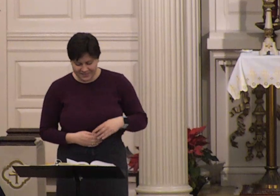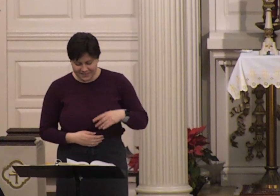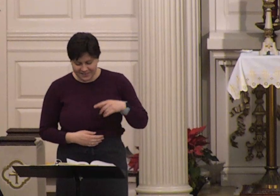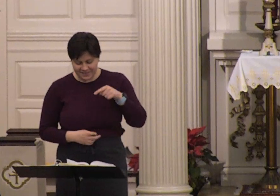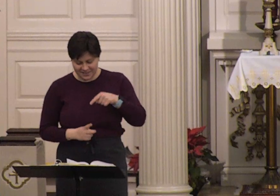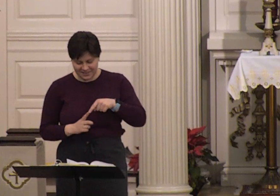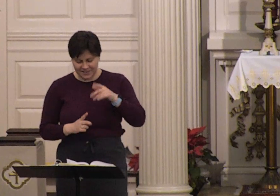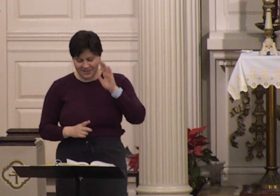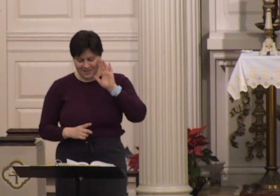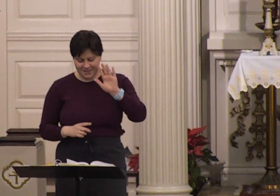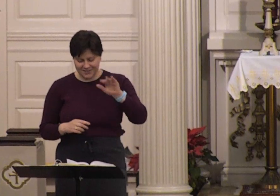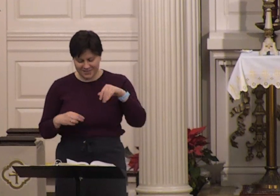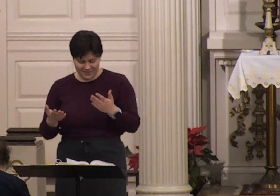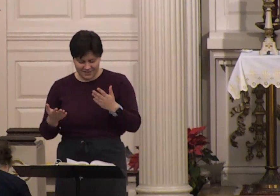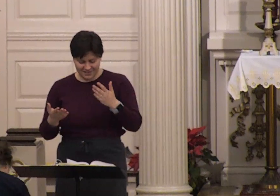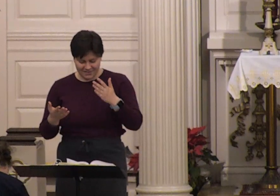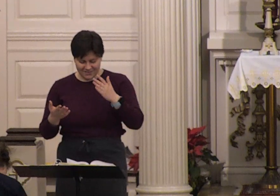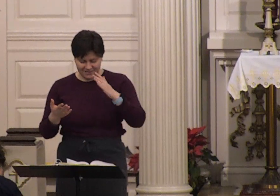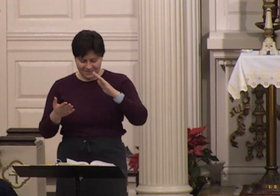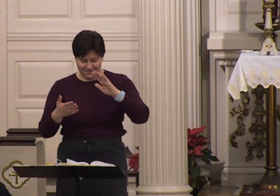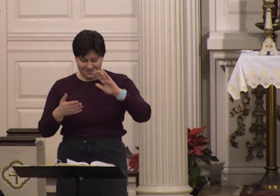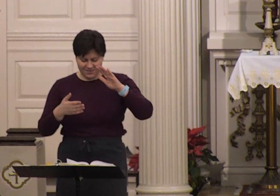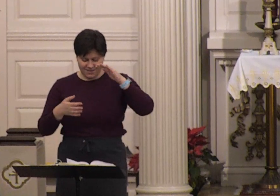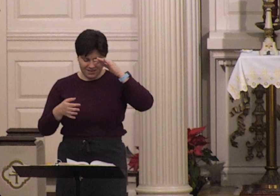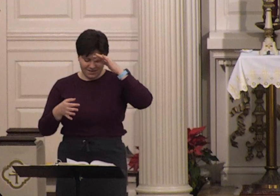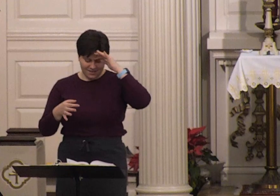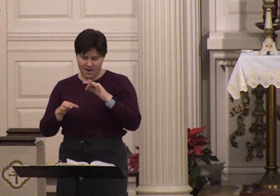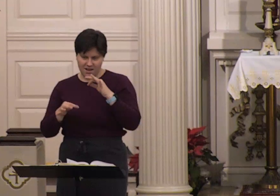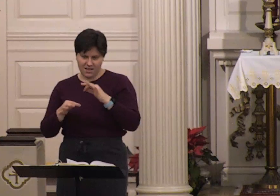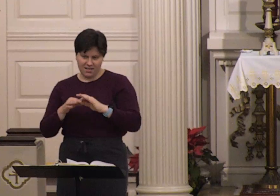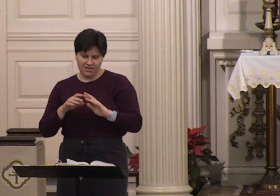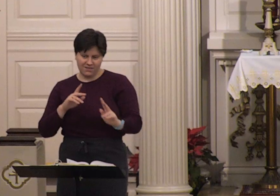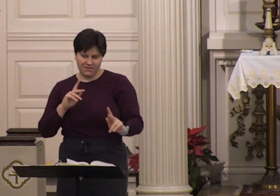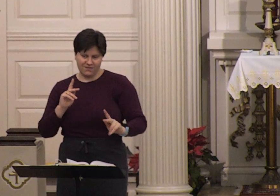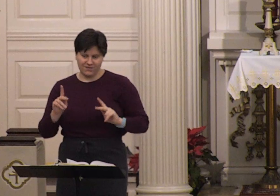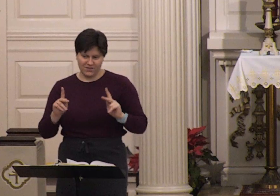give to all the